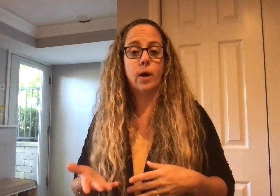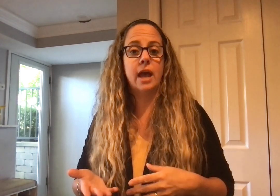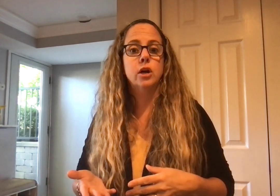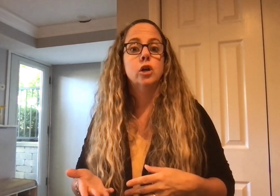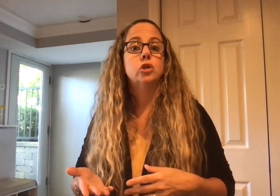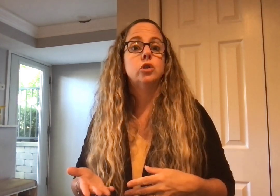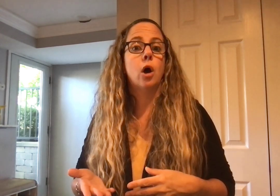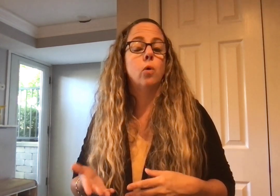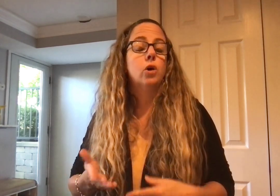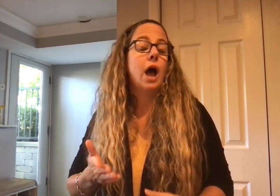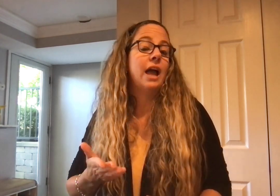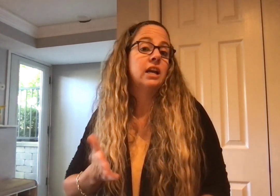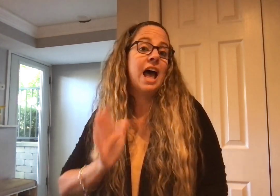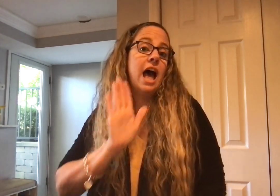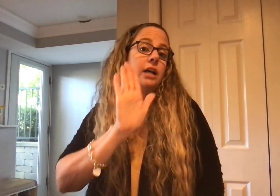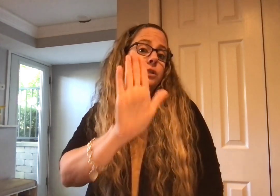Okay? So I could ask,